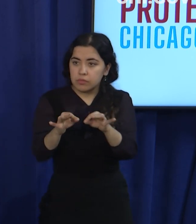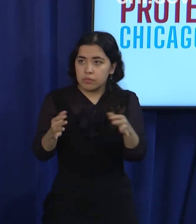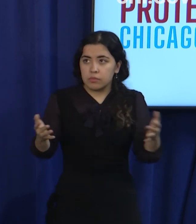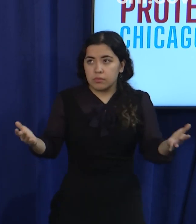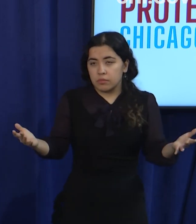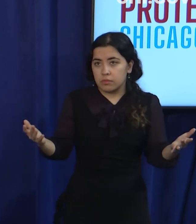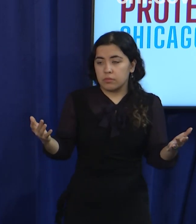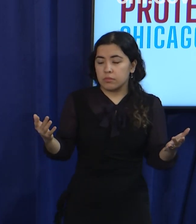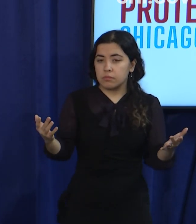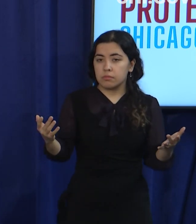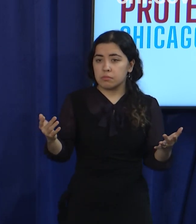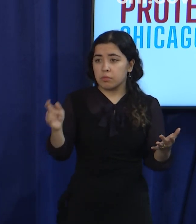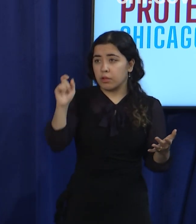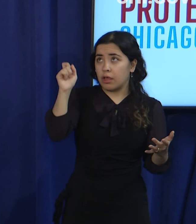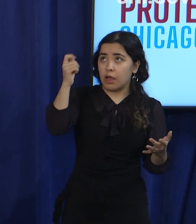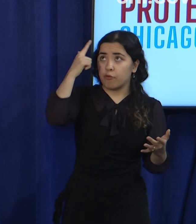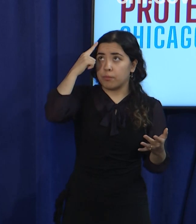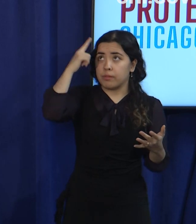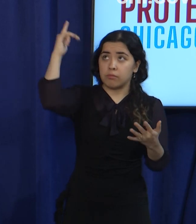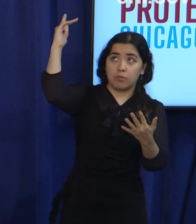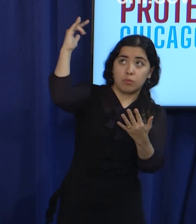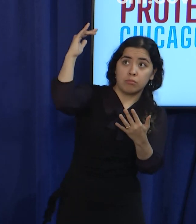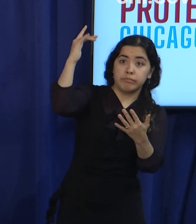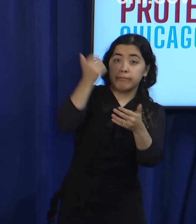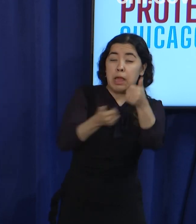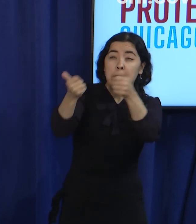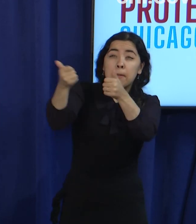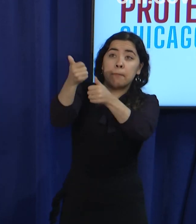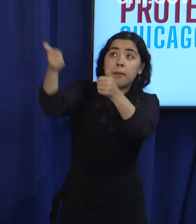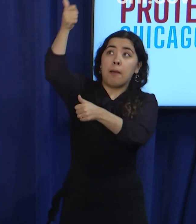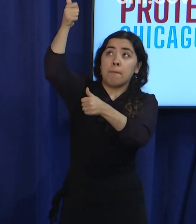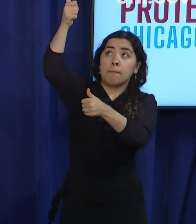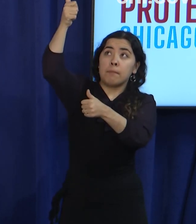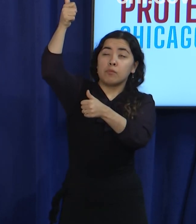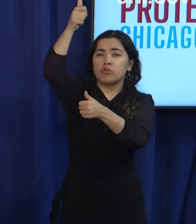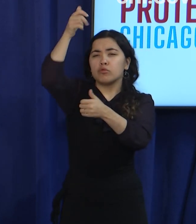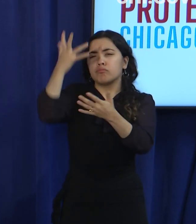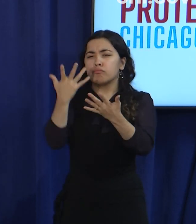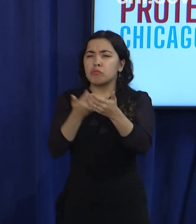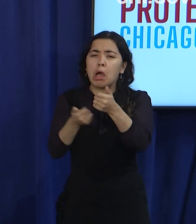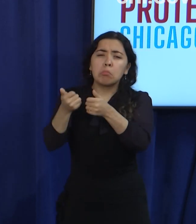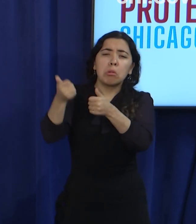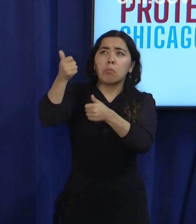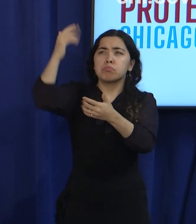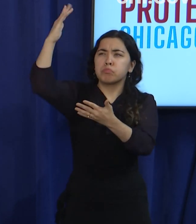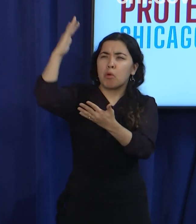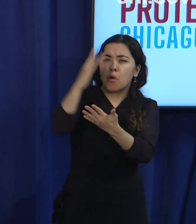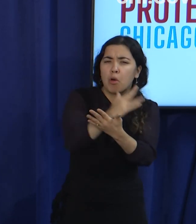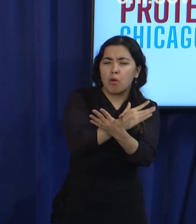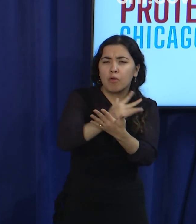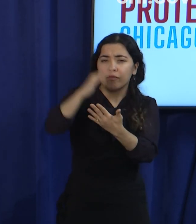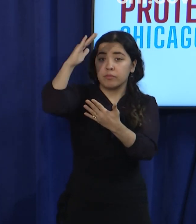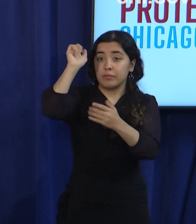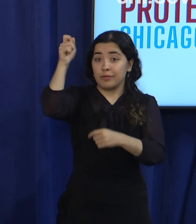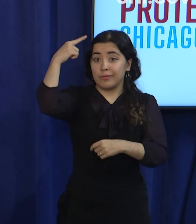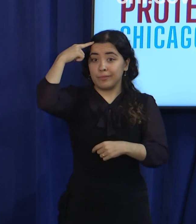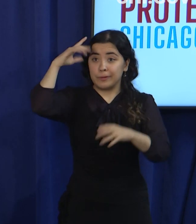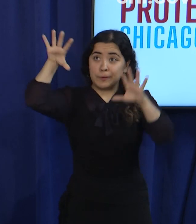guess, the chain of government. And the early stages of what I've seen as the cabinet picks roll